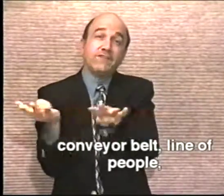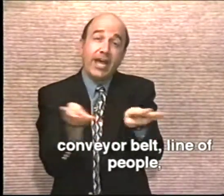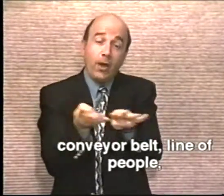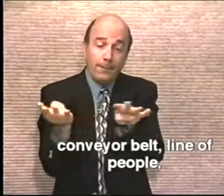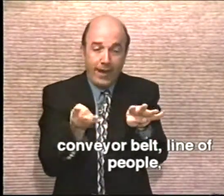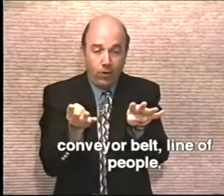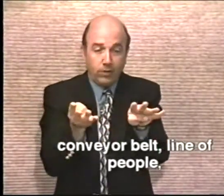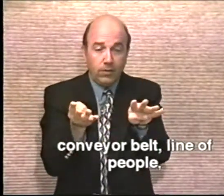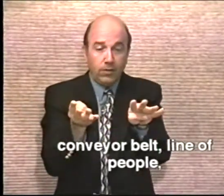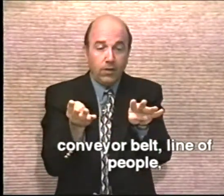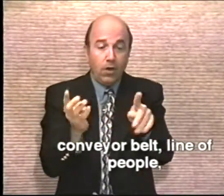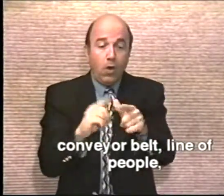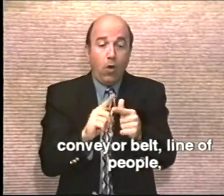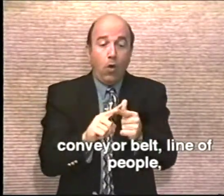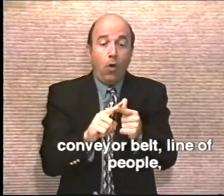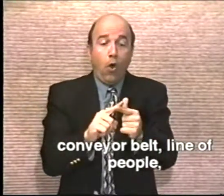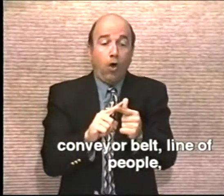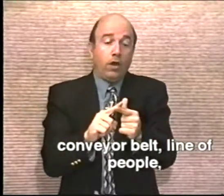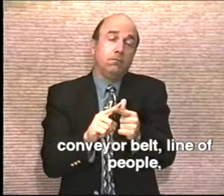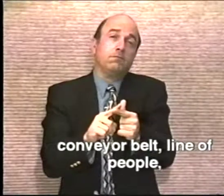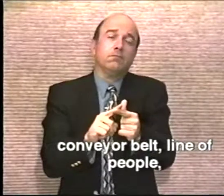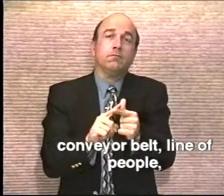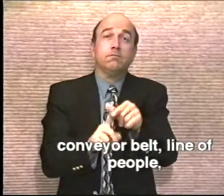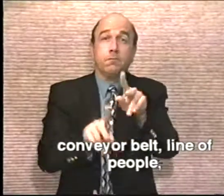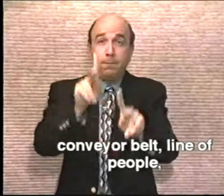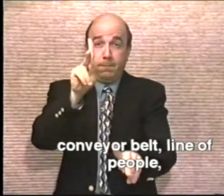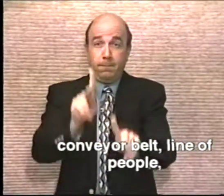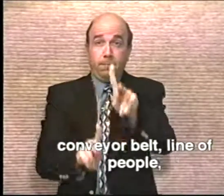Conveyor belt or